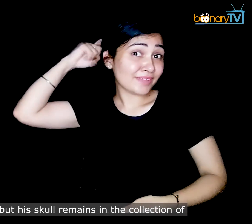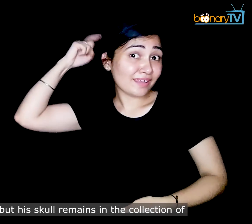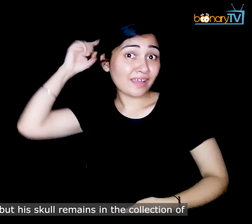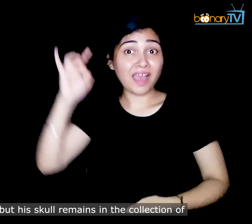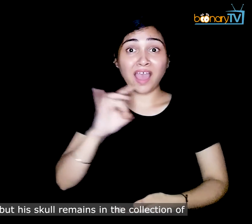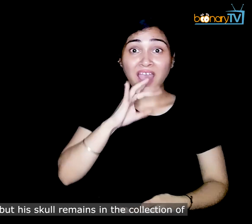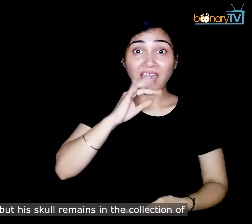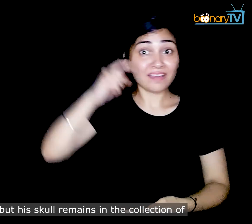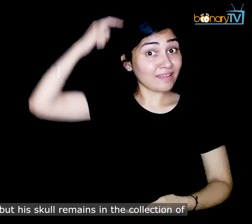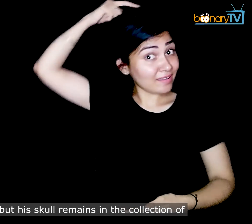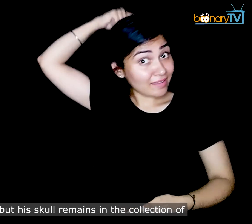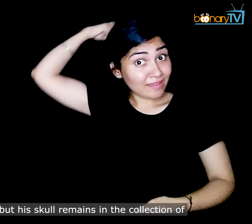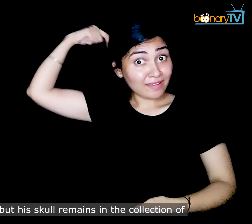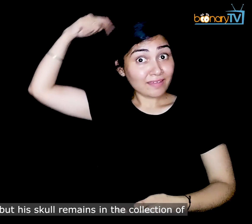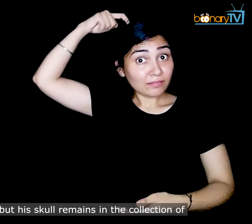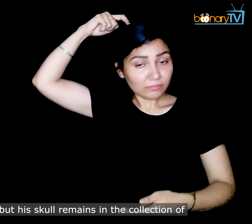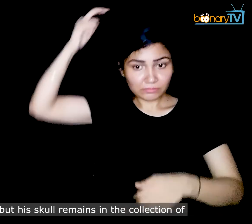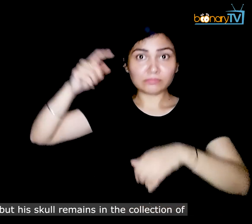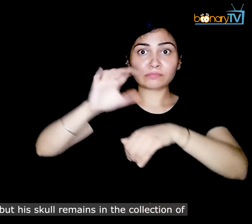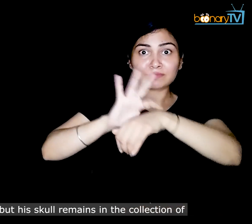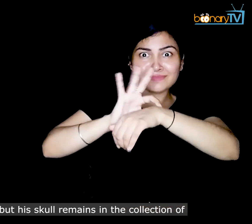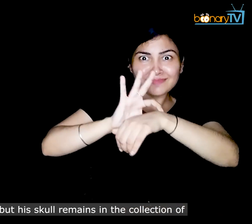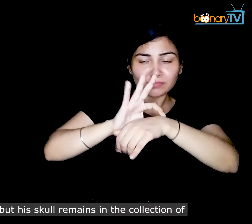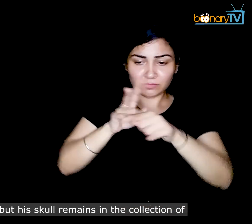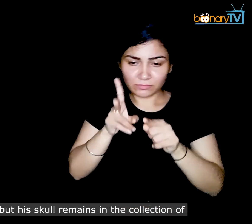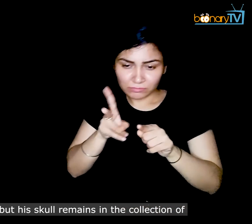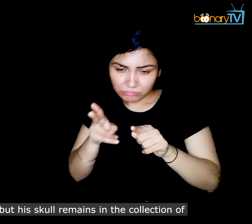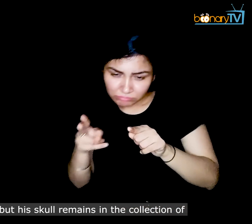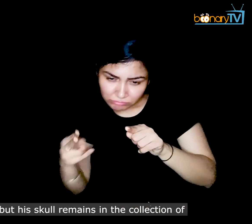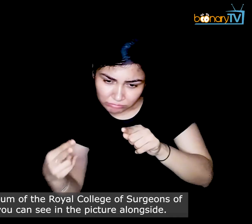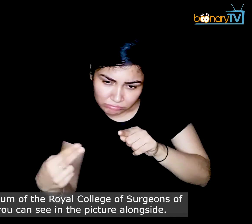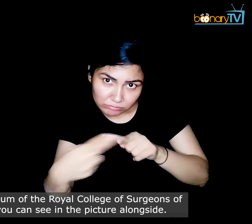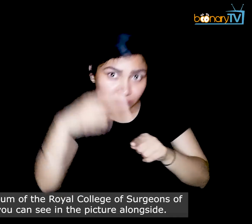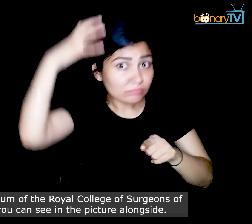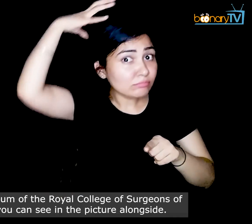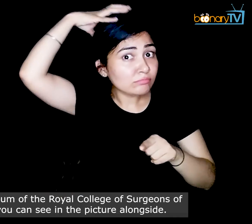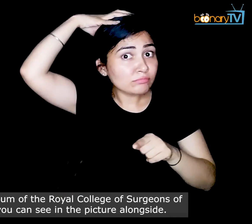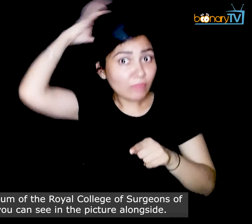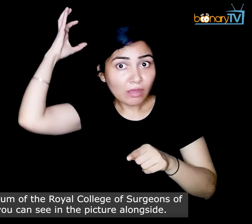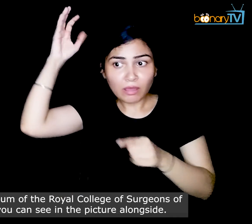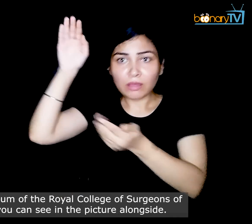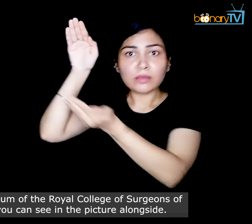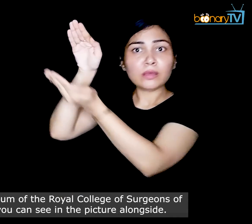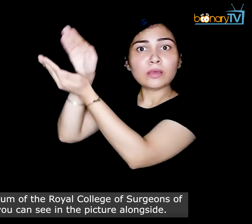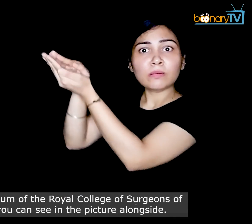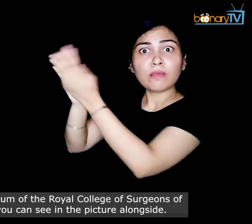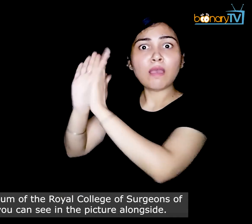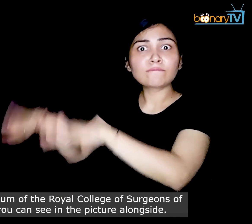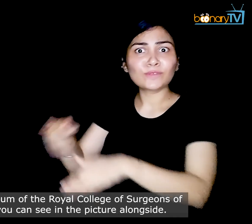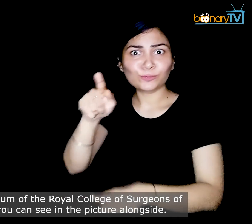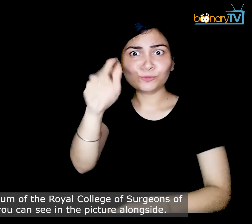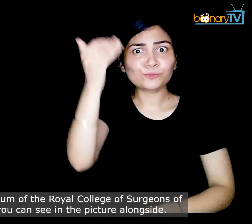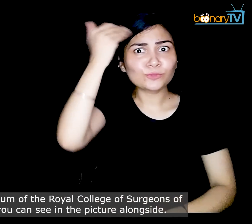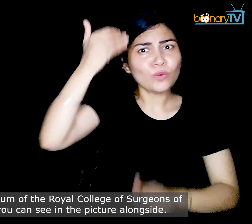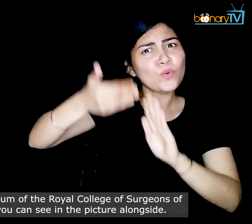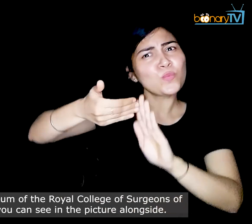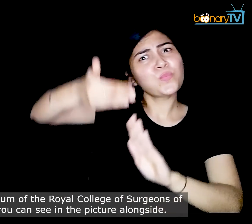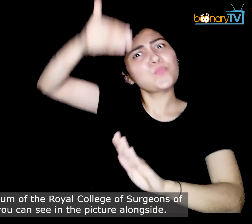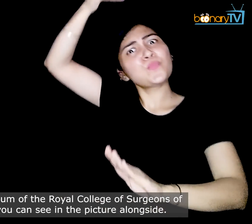his skull remains in the collection of the Hunterian Museum of